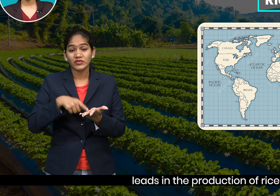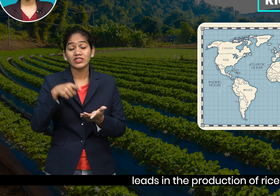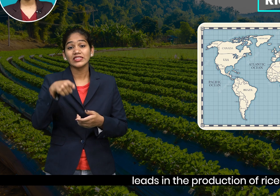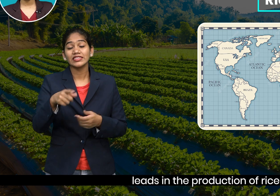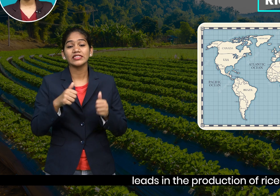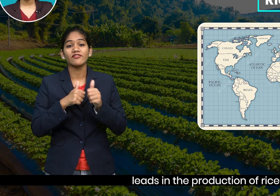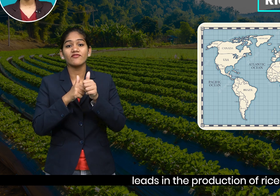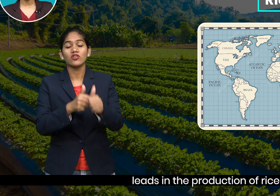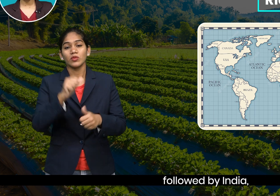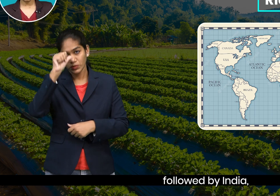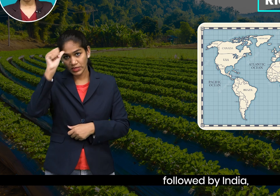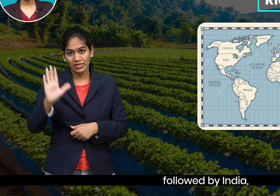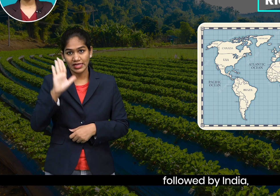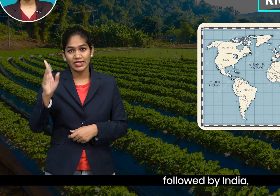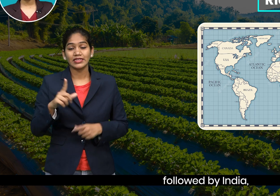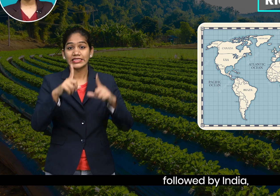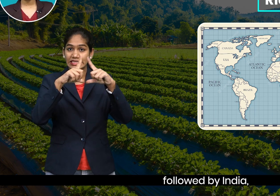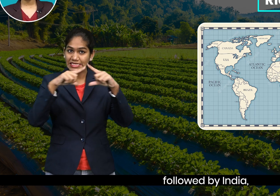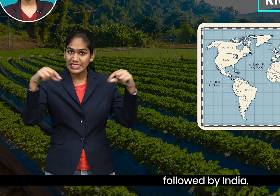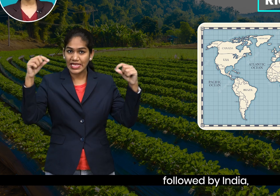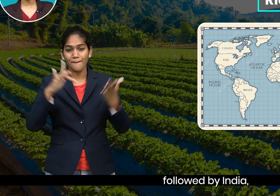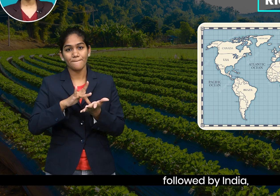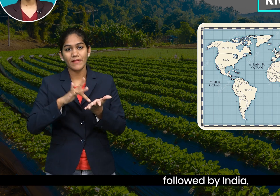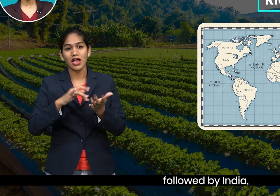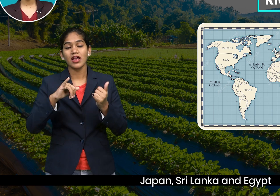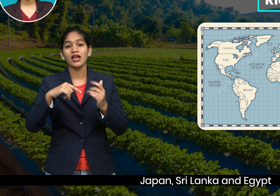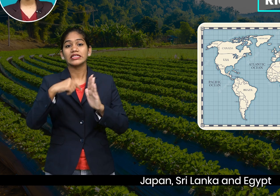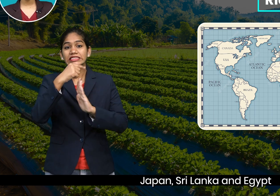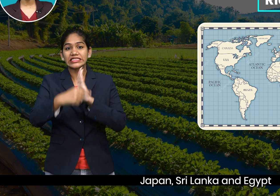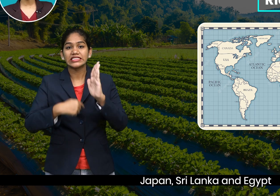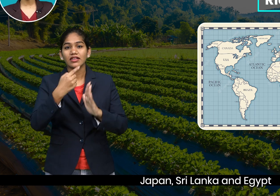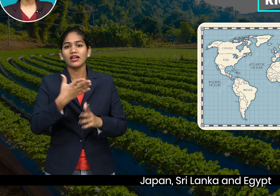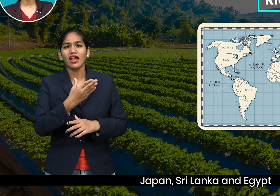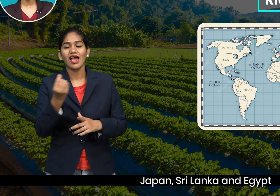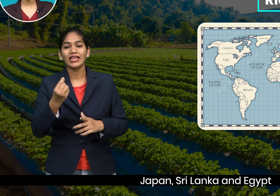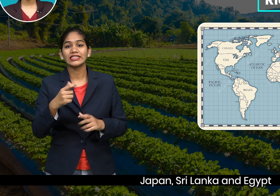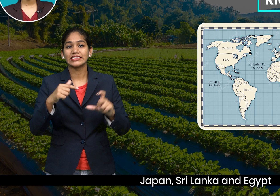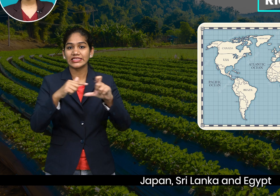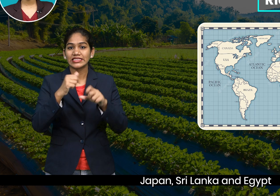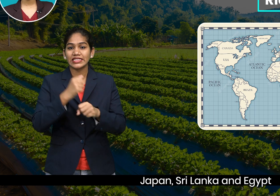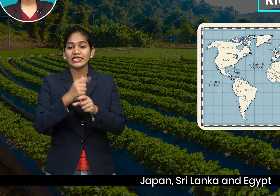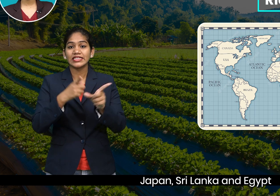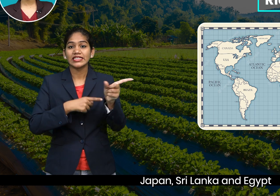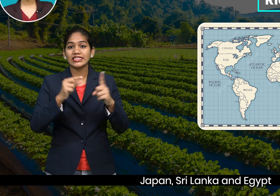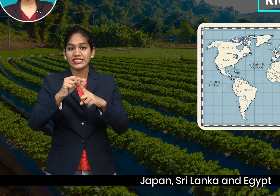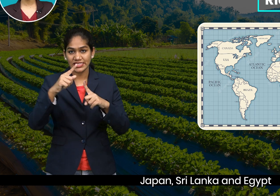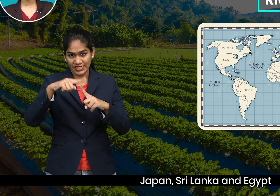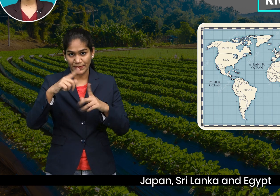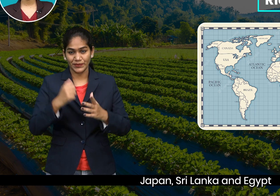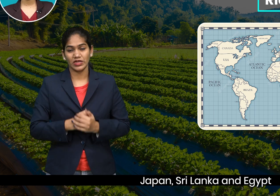India, Japan, Sri Lanka, and Egypt.